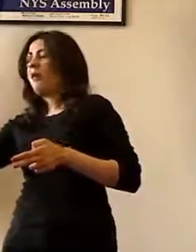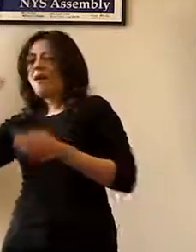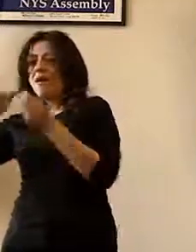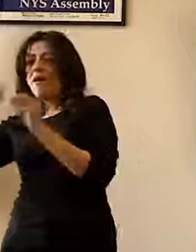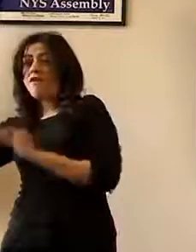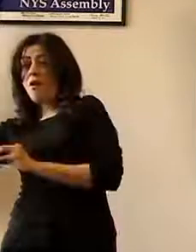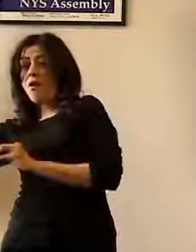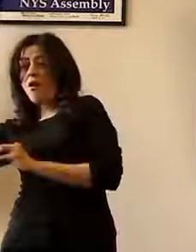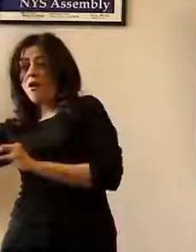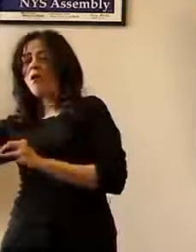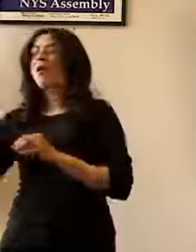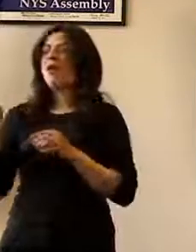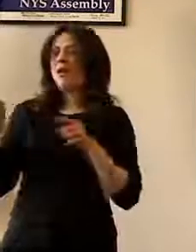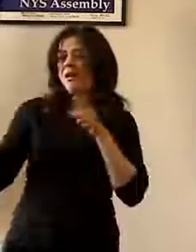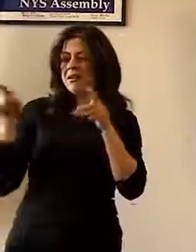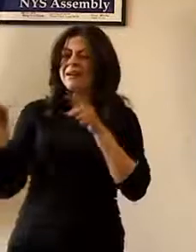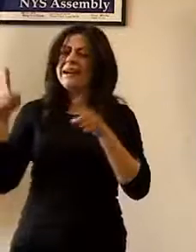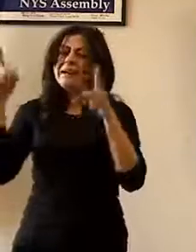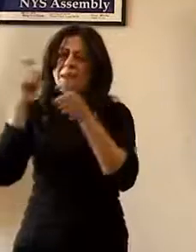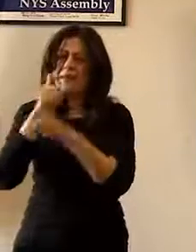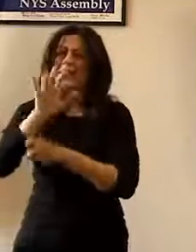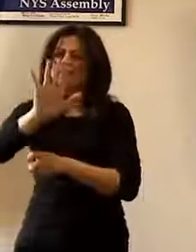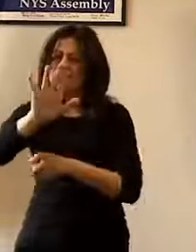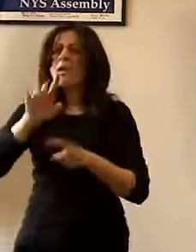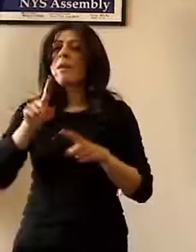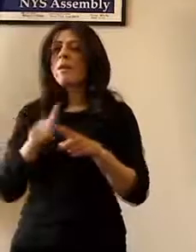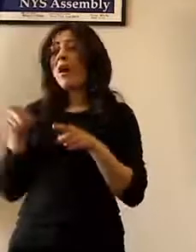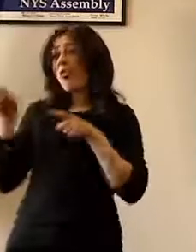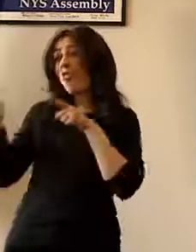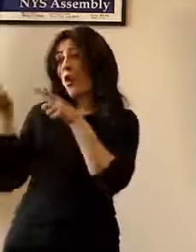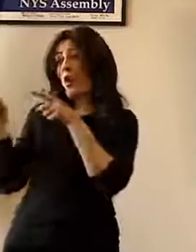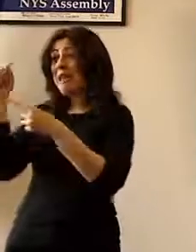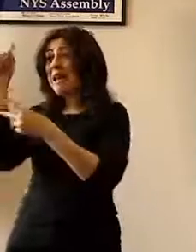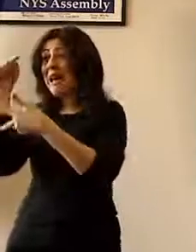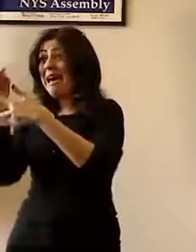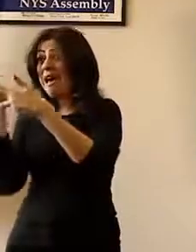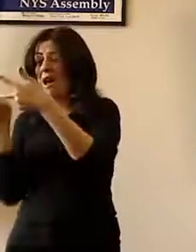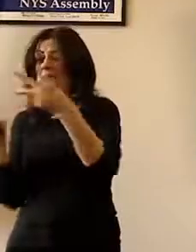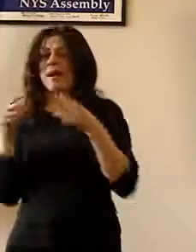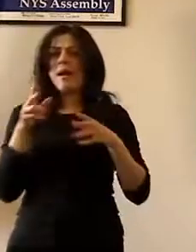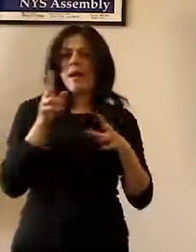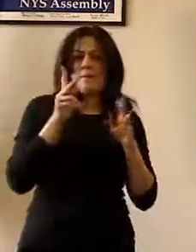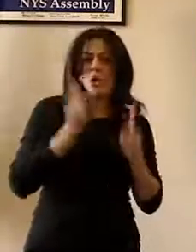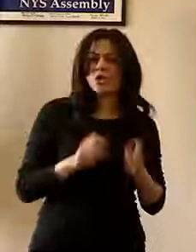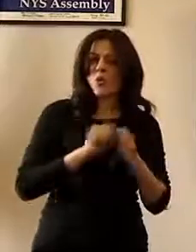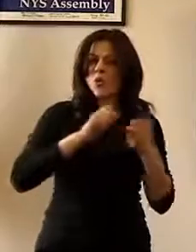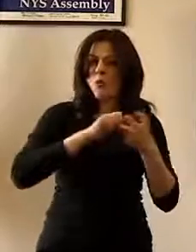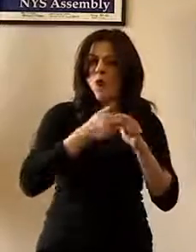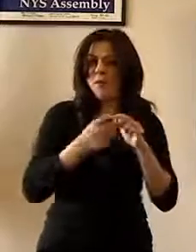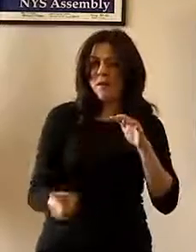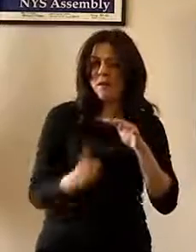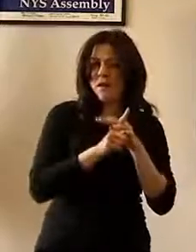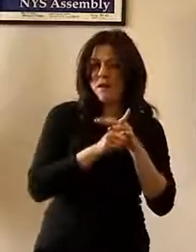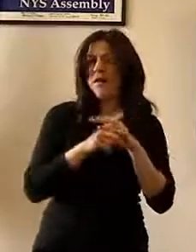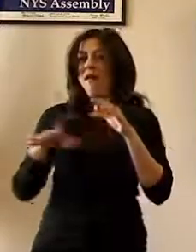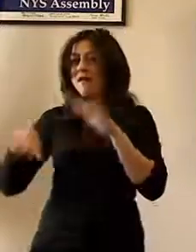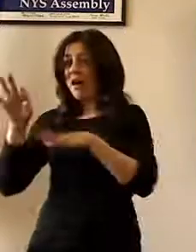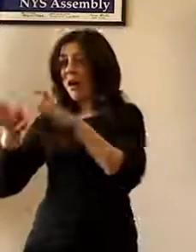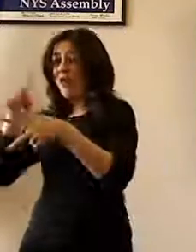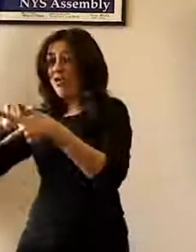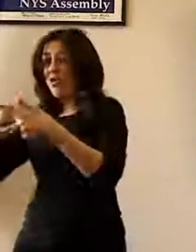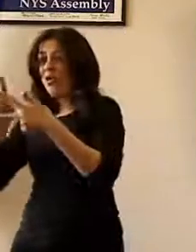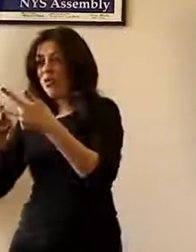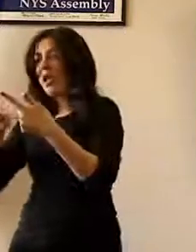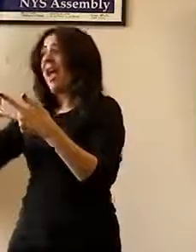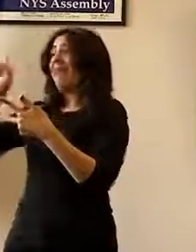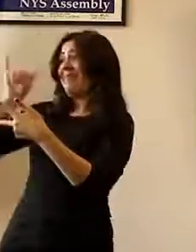complex of presentation and lab values also tells you what type of mechanism it may be, and